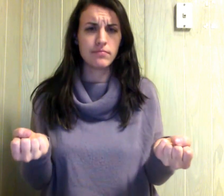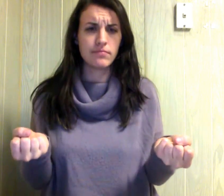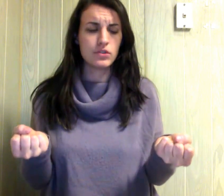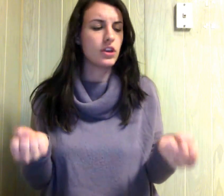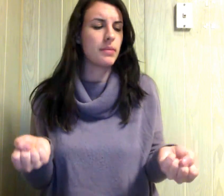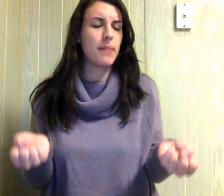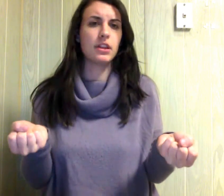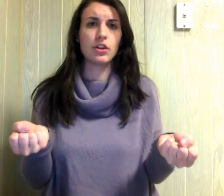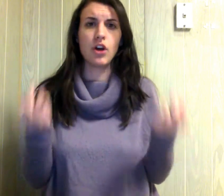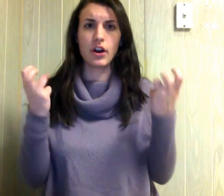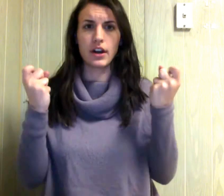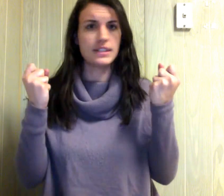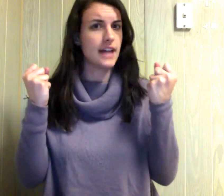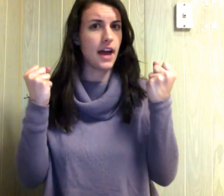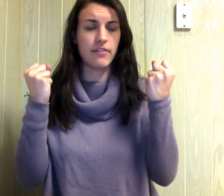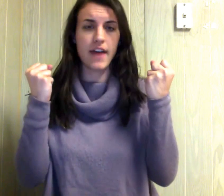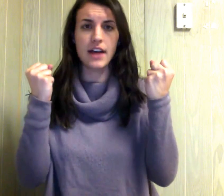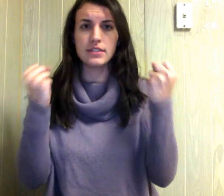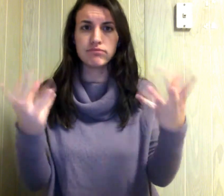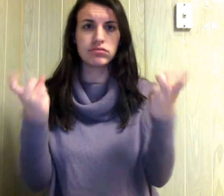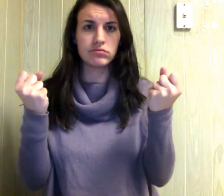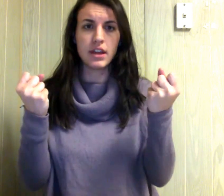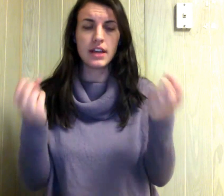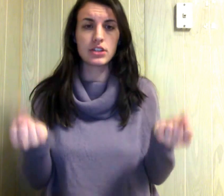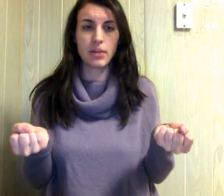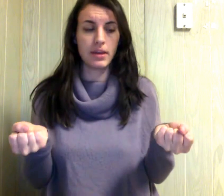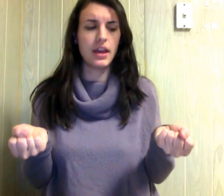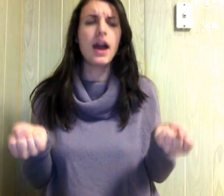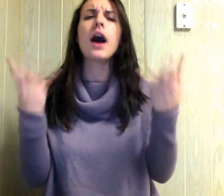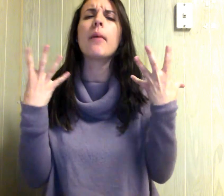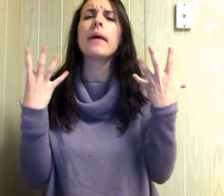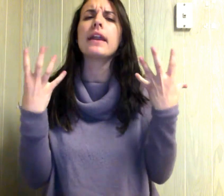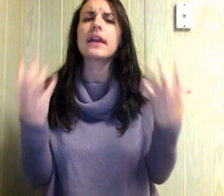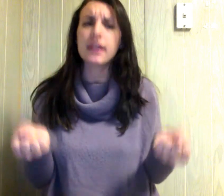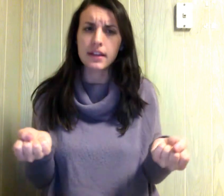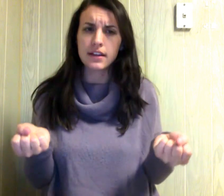So you keep it up a little longer. It's not the fast. It's going to be how many.